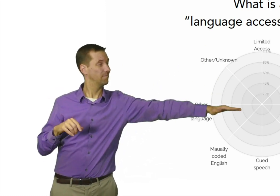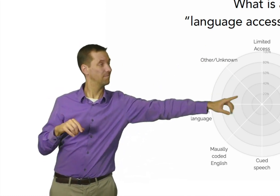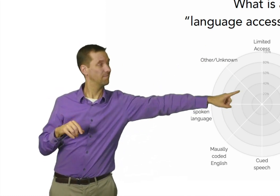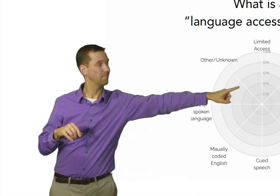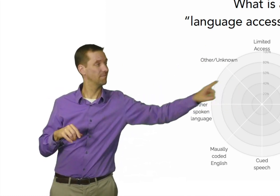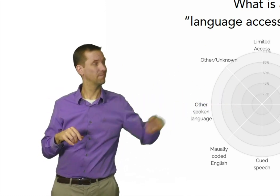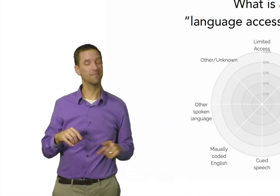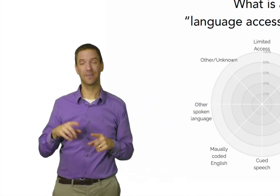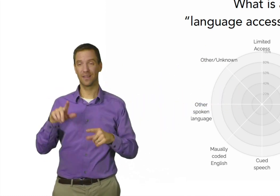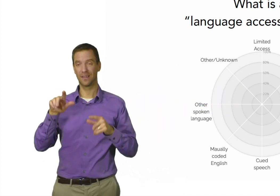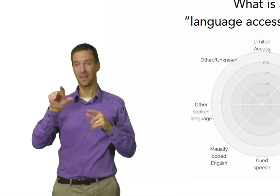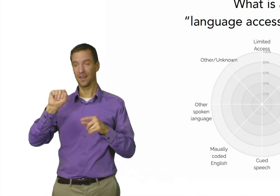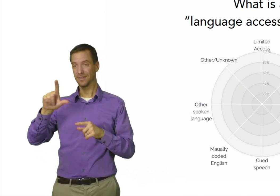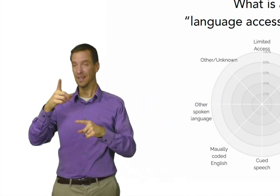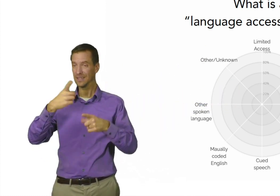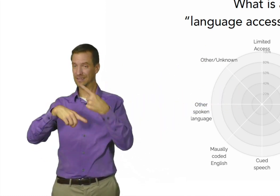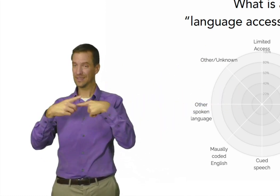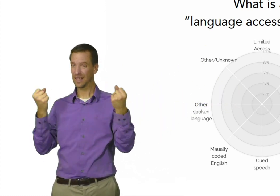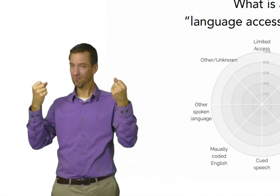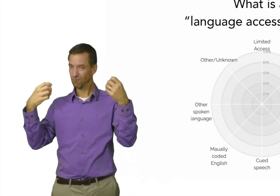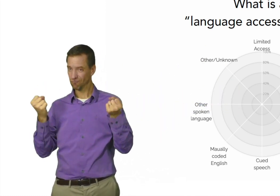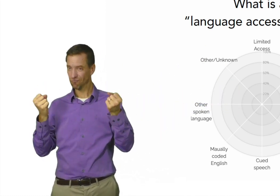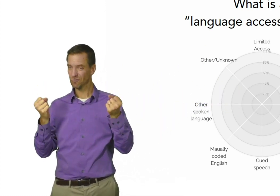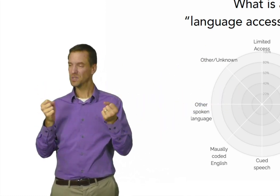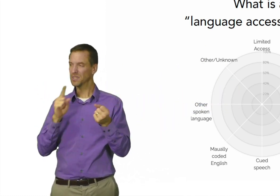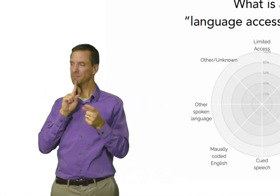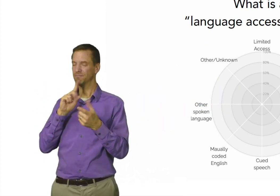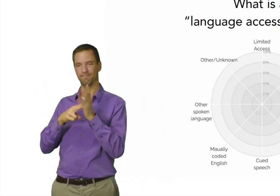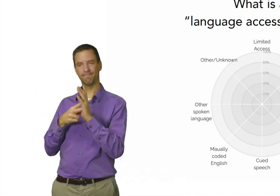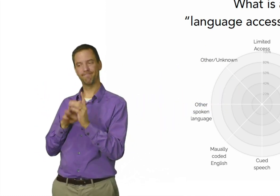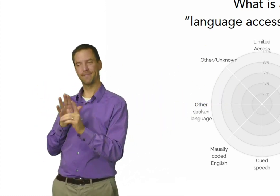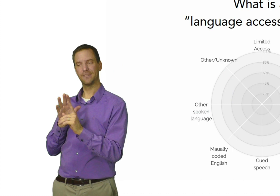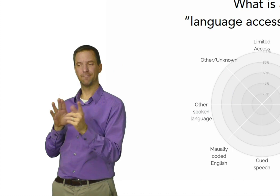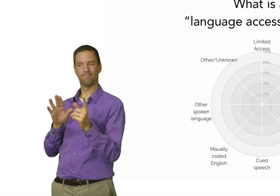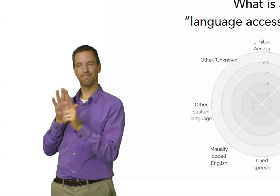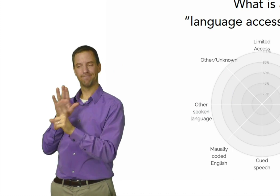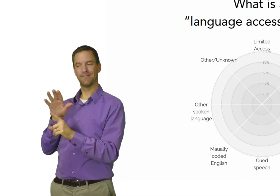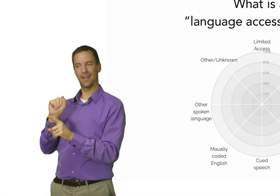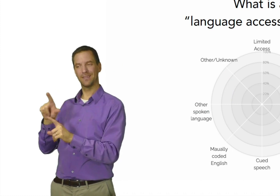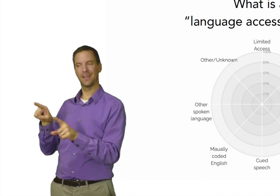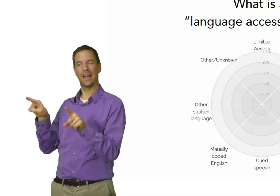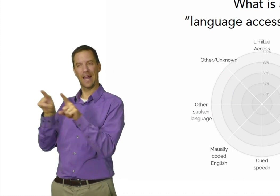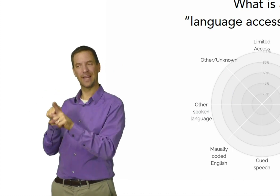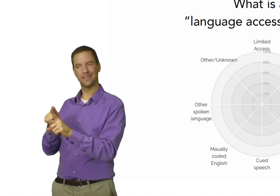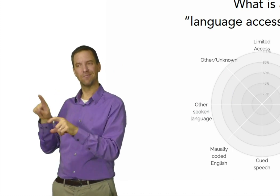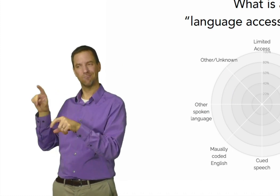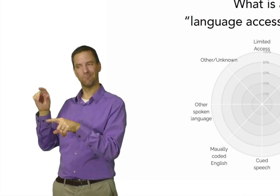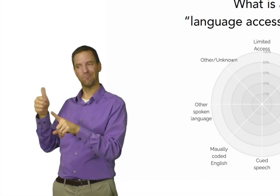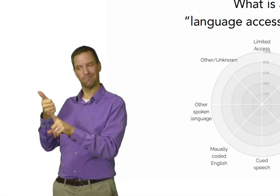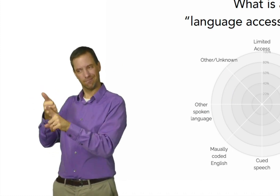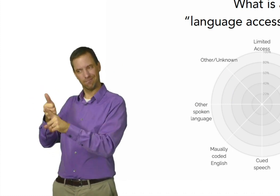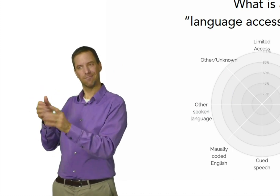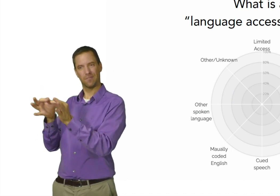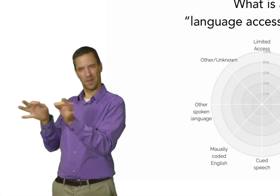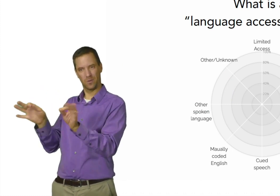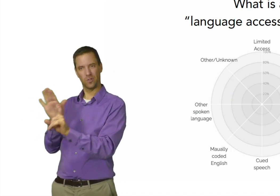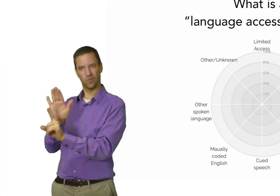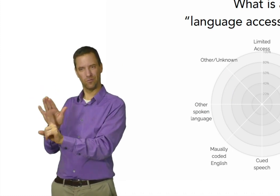what the child can hear. The next axis is about American Sign Language as a language in